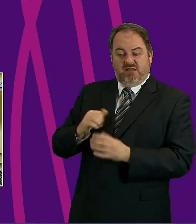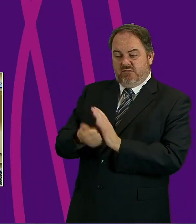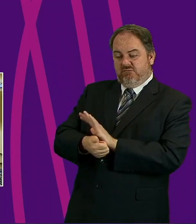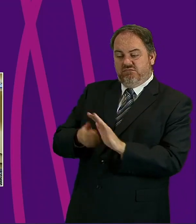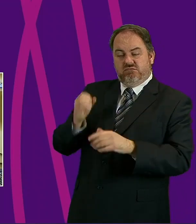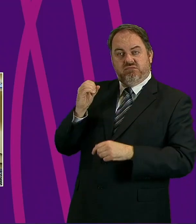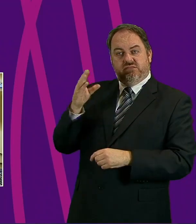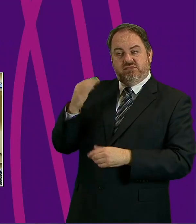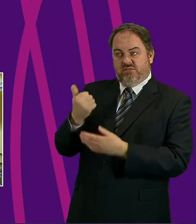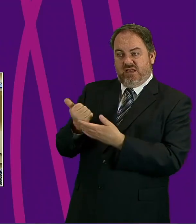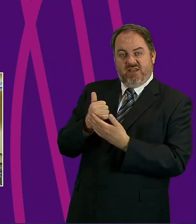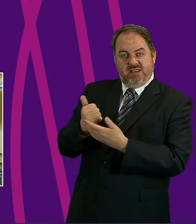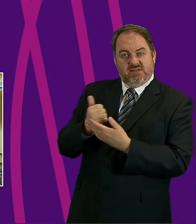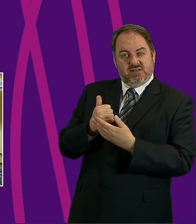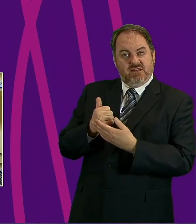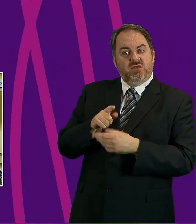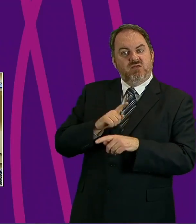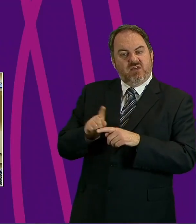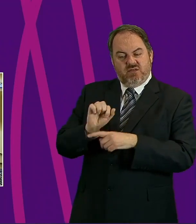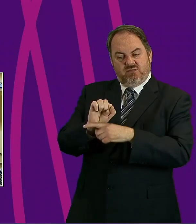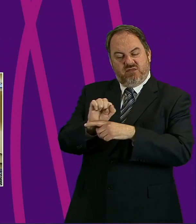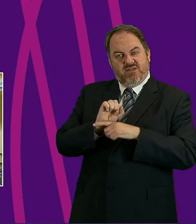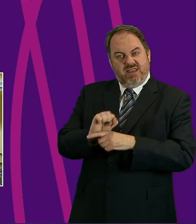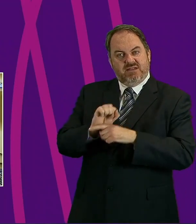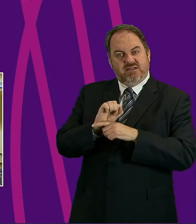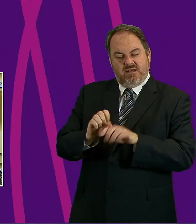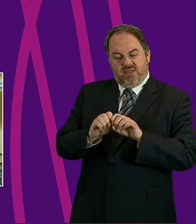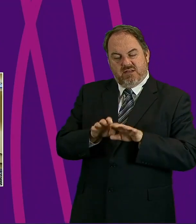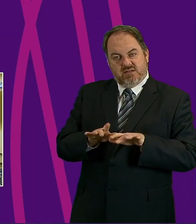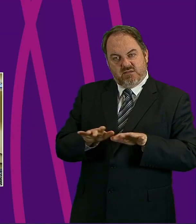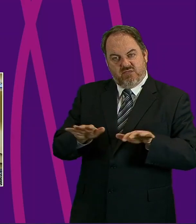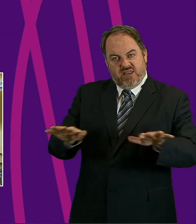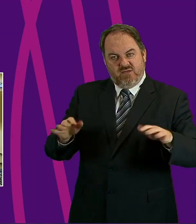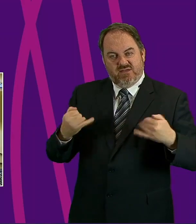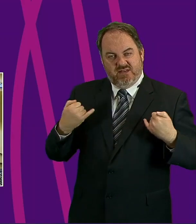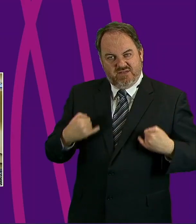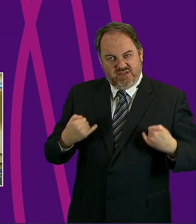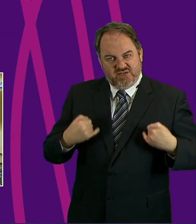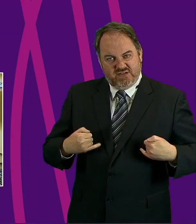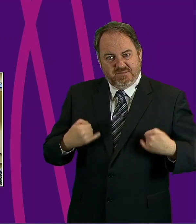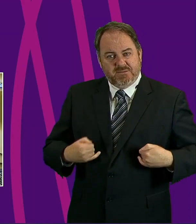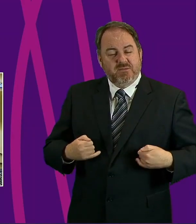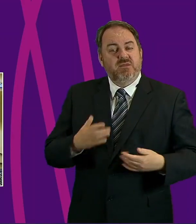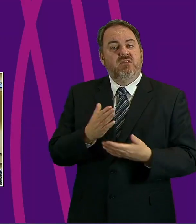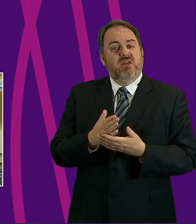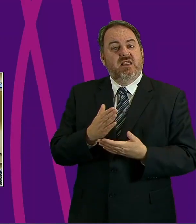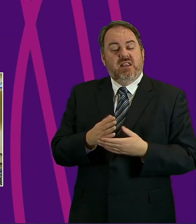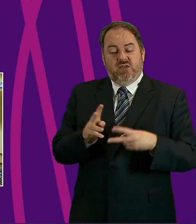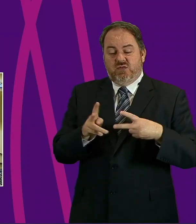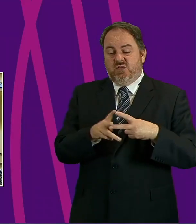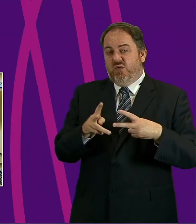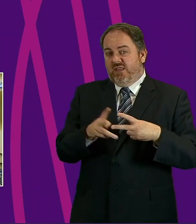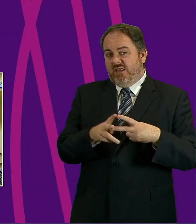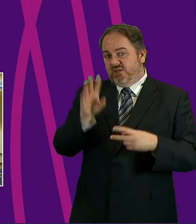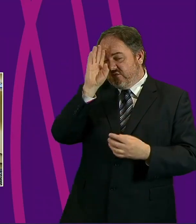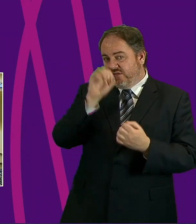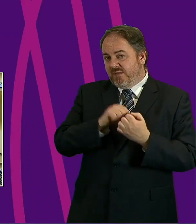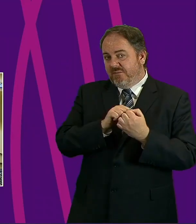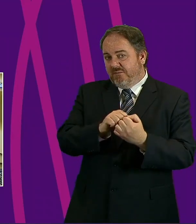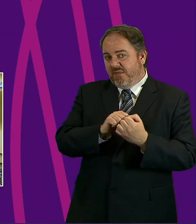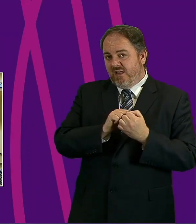can be done to stop infection getting into care homes. I think there's two other things we always have to bear in mind, and certainly clinicians always